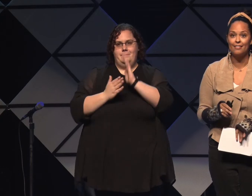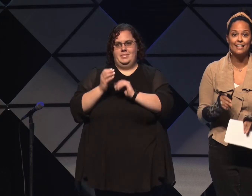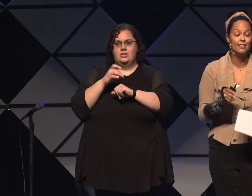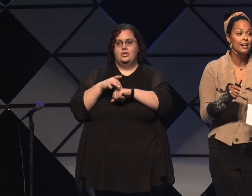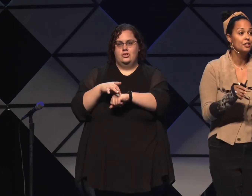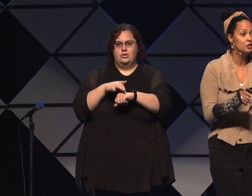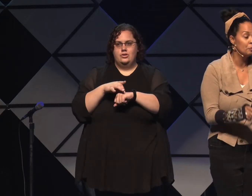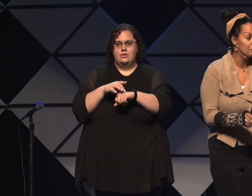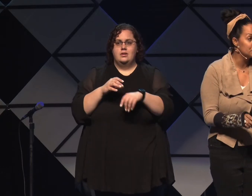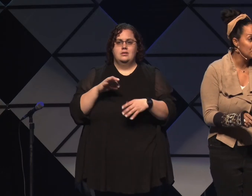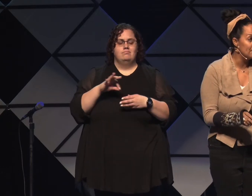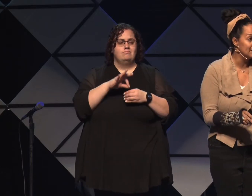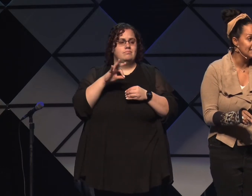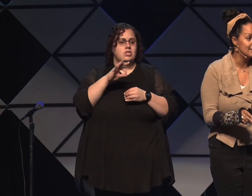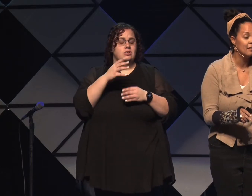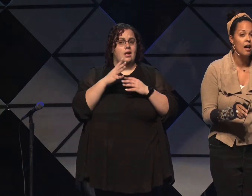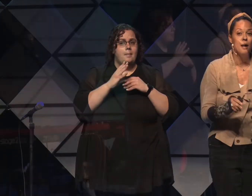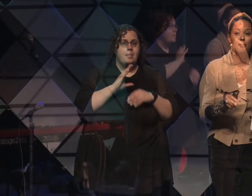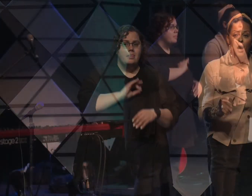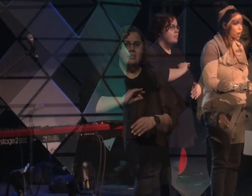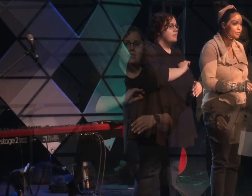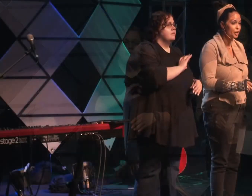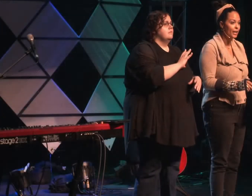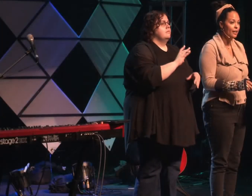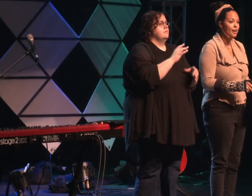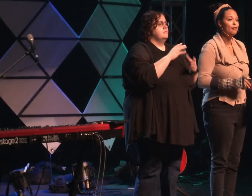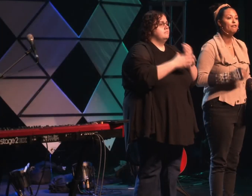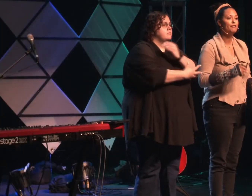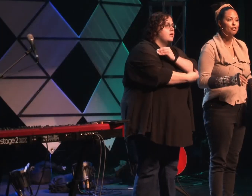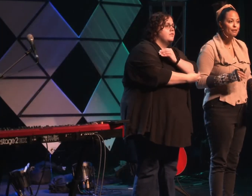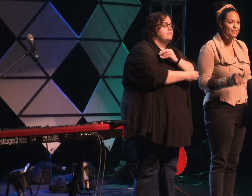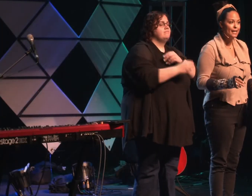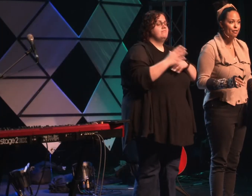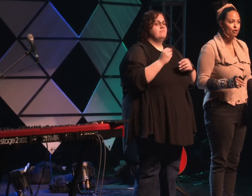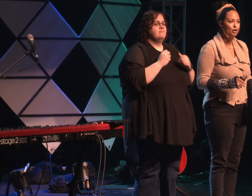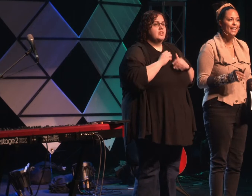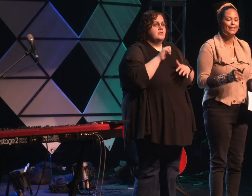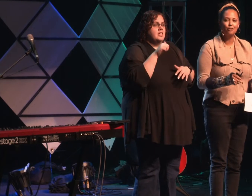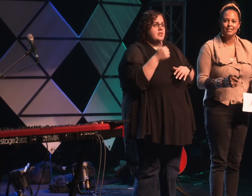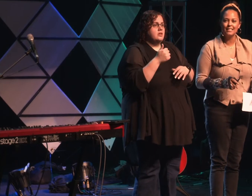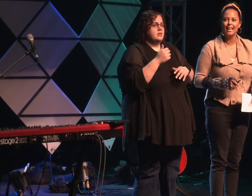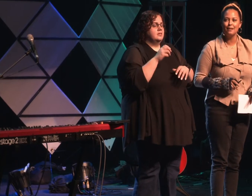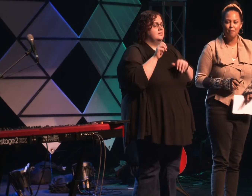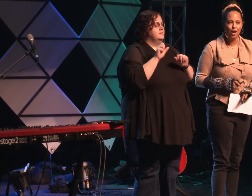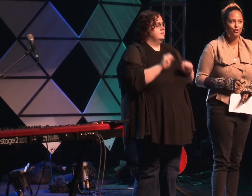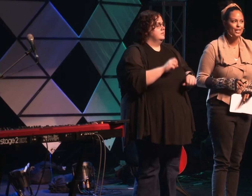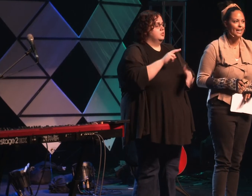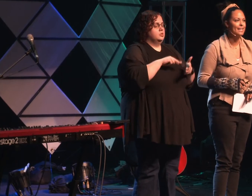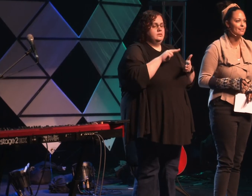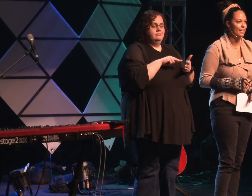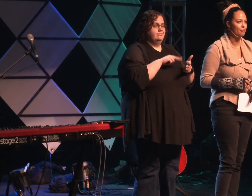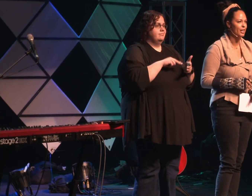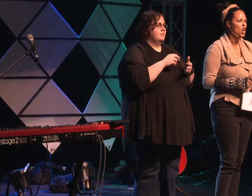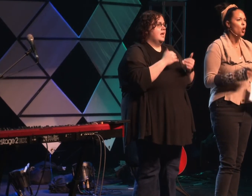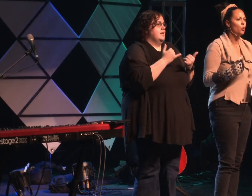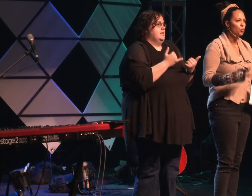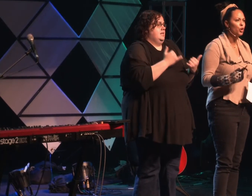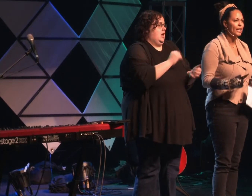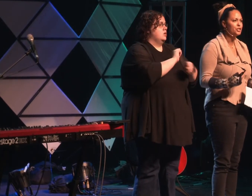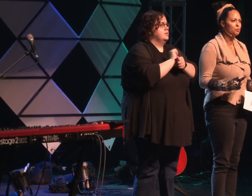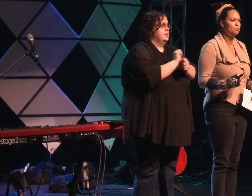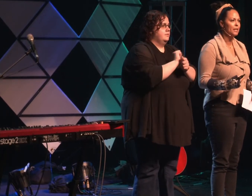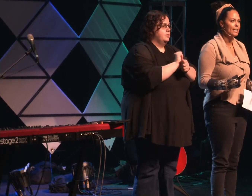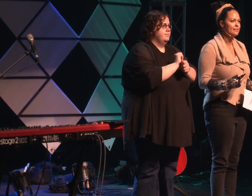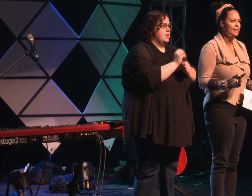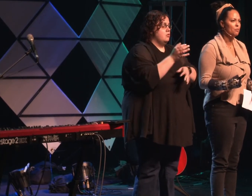earth. And that's spiritual emptiness, poverty, fear of the other, illiteracy, and modern-day slavery. We're